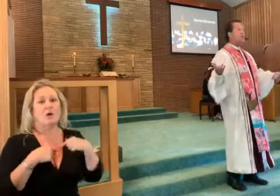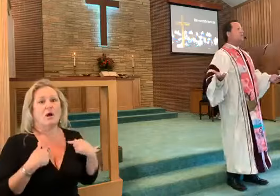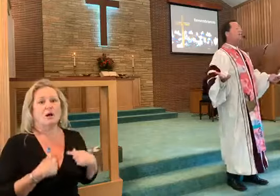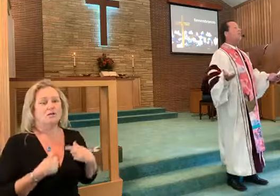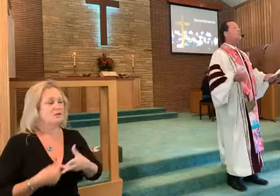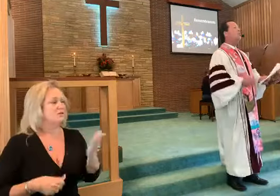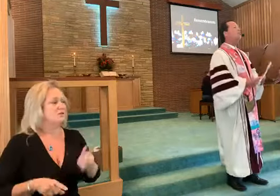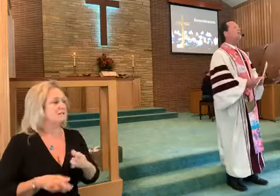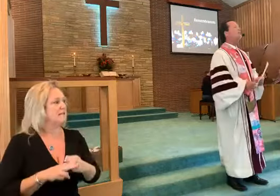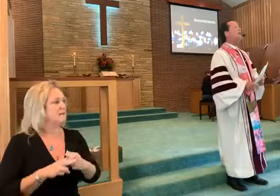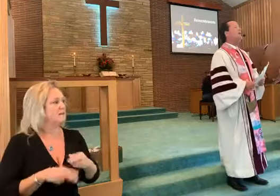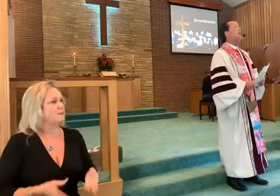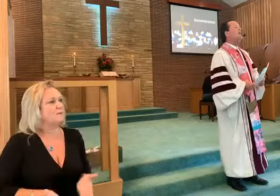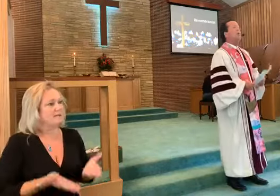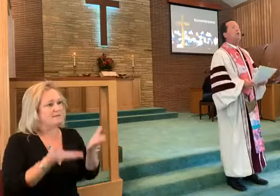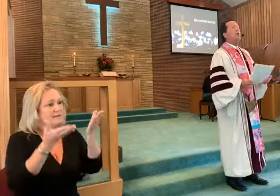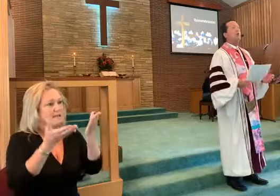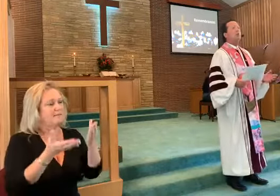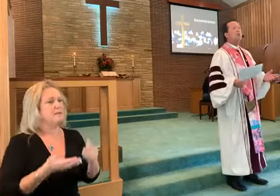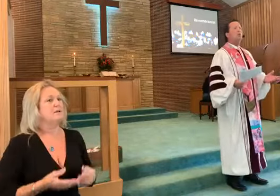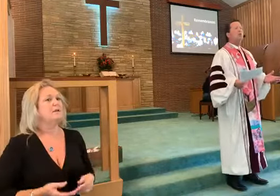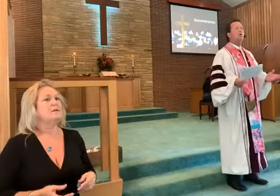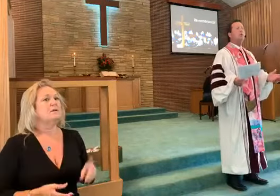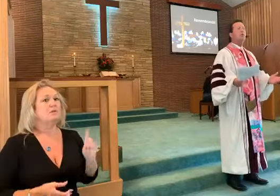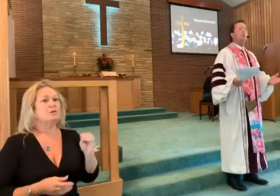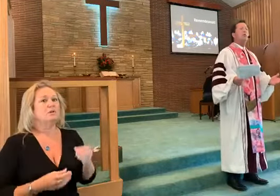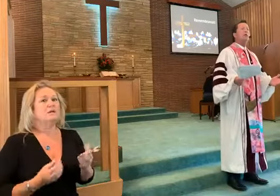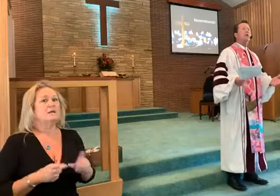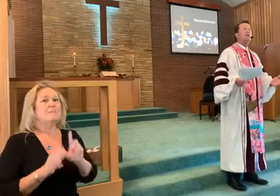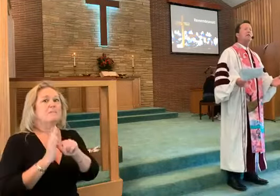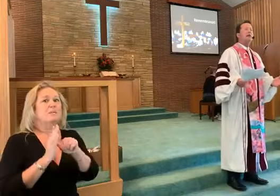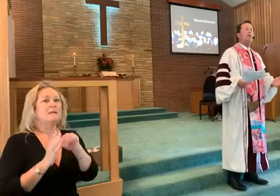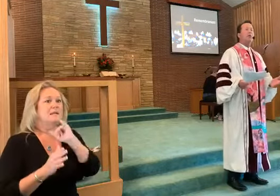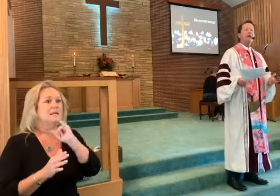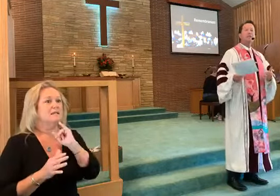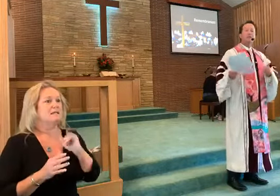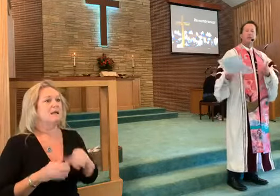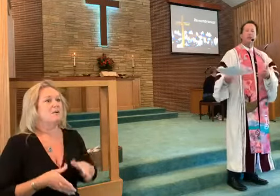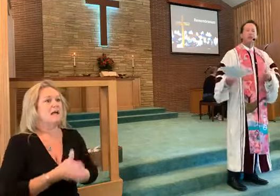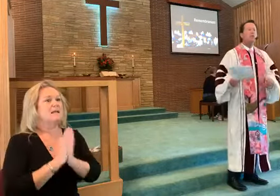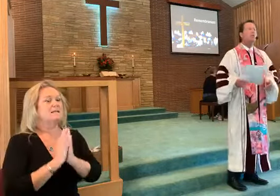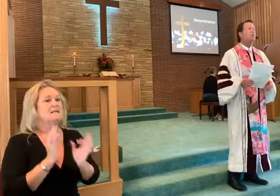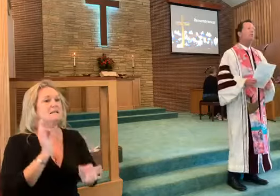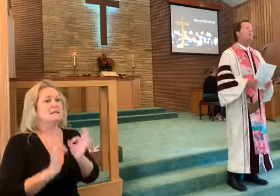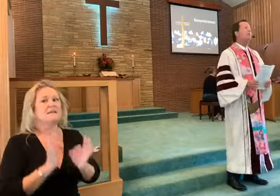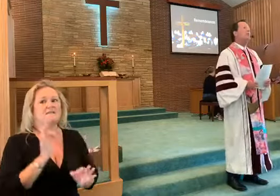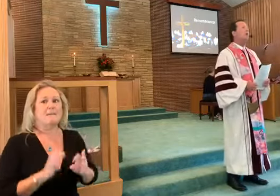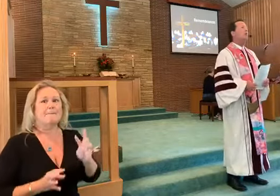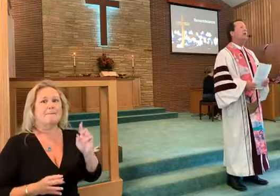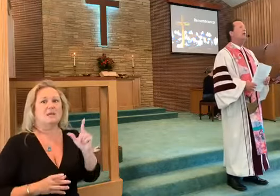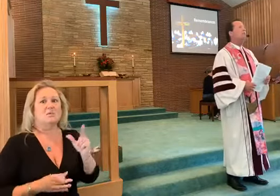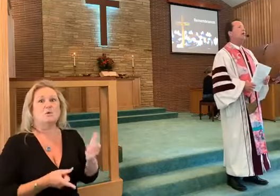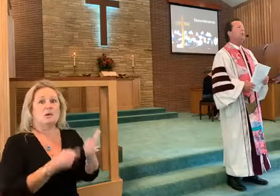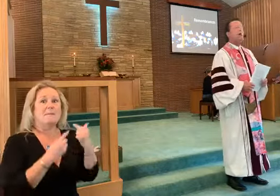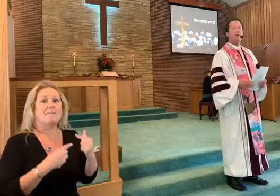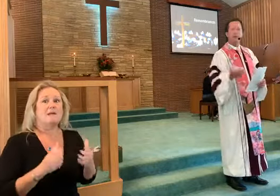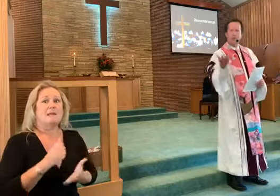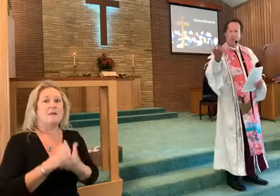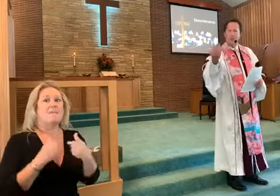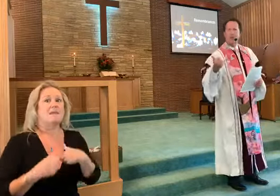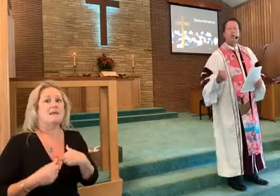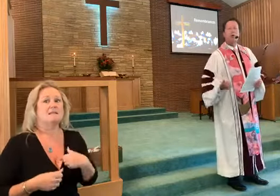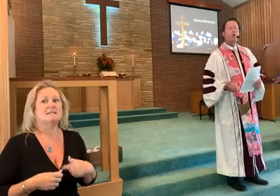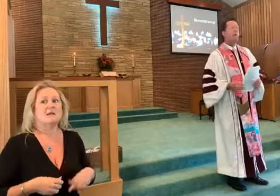those whose names we will be lifting up. What we will do in a moment is I will ask if Bill DeTour will come up and help me as our